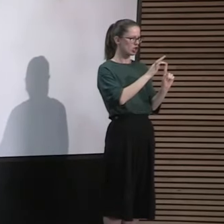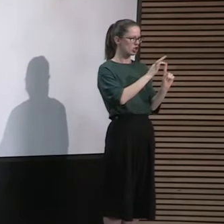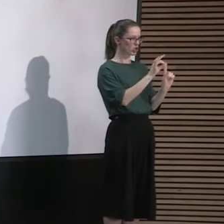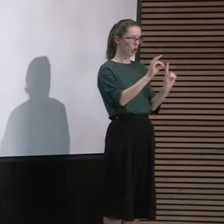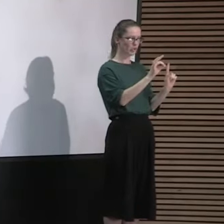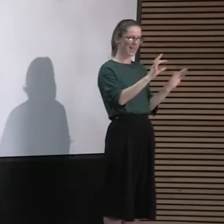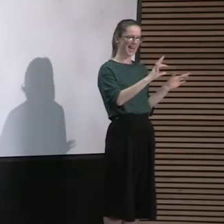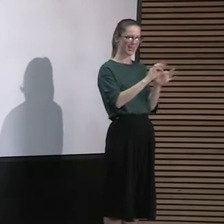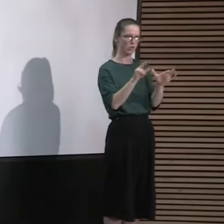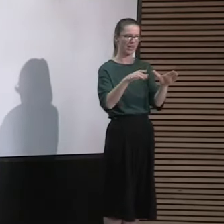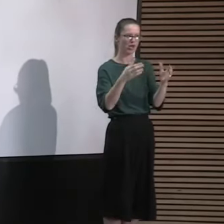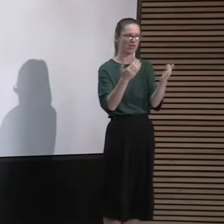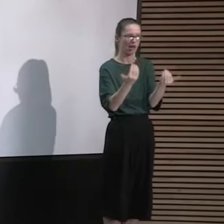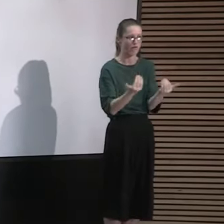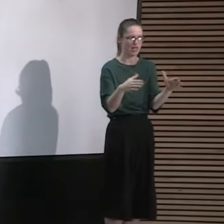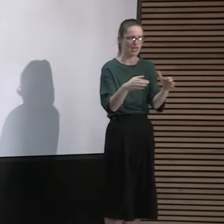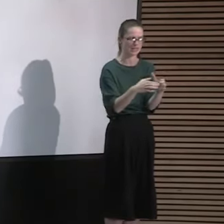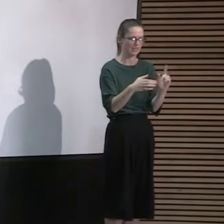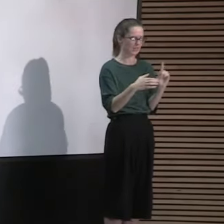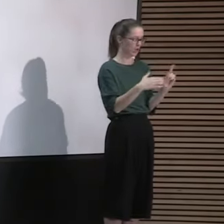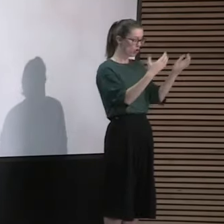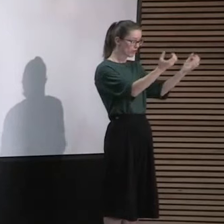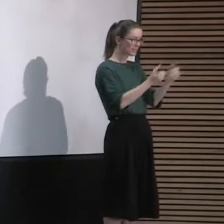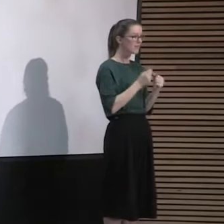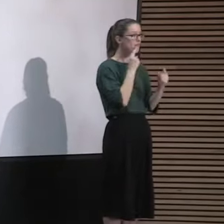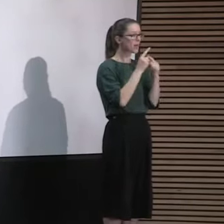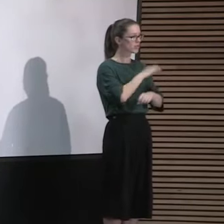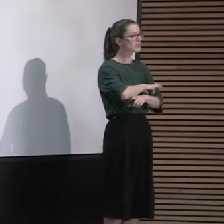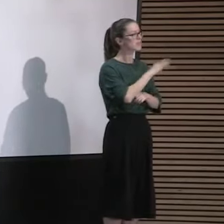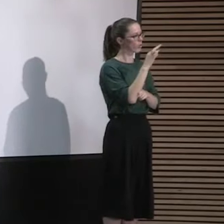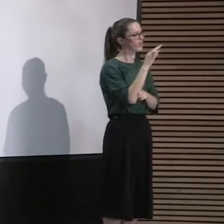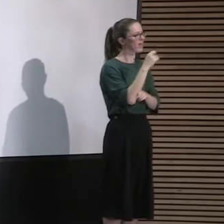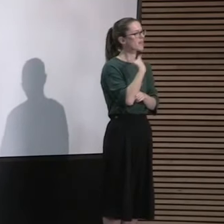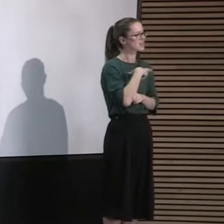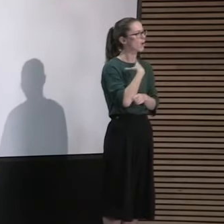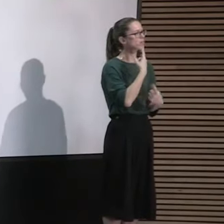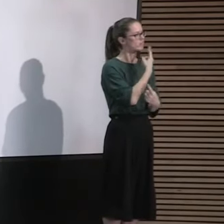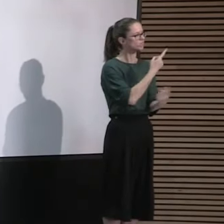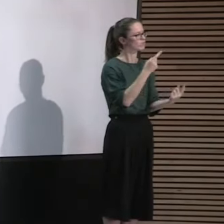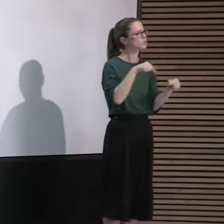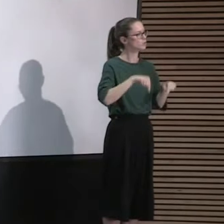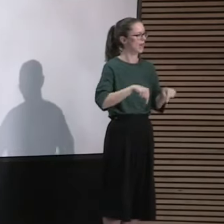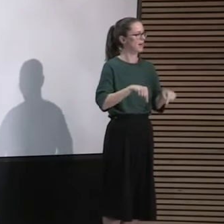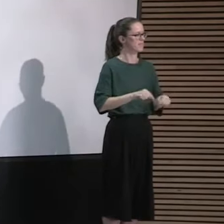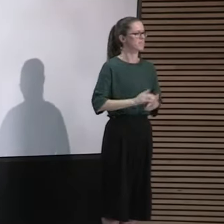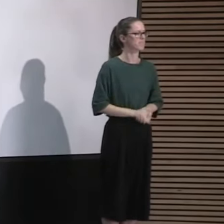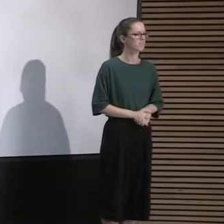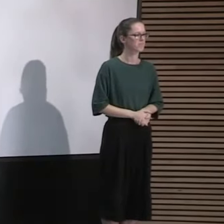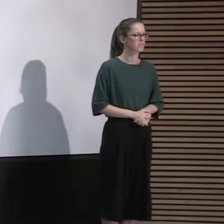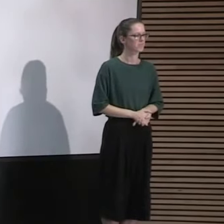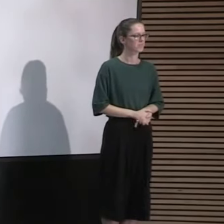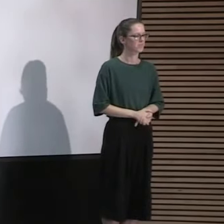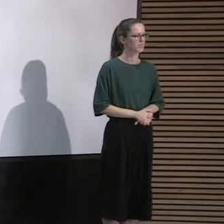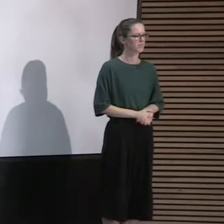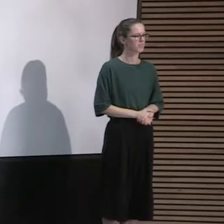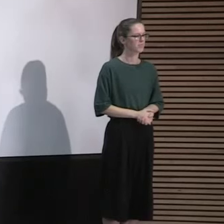cluster. That came through this morning, and that's why we're in the position to be able to give you these details today. But